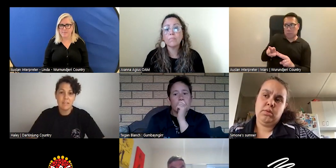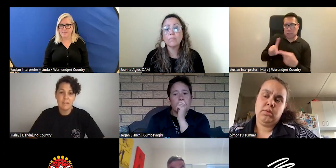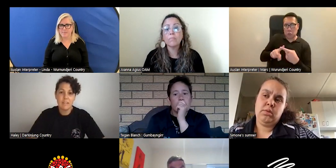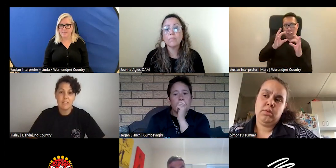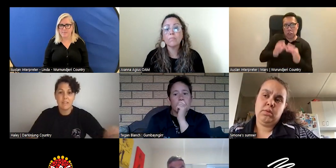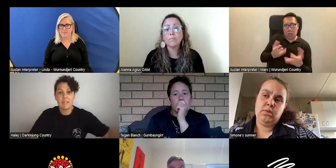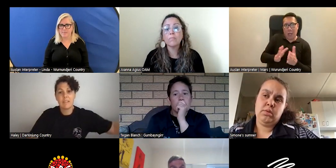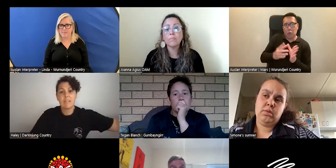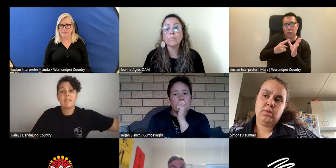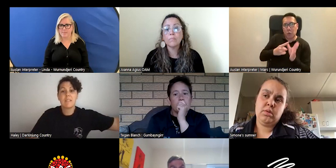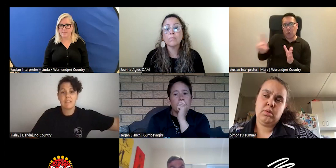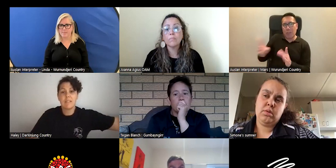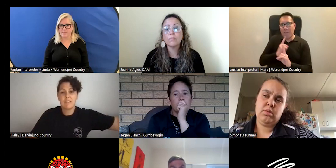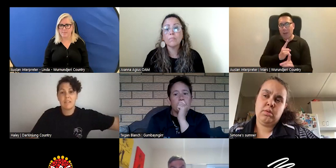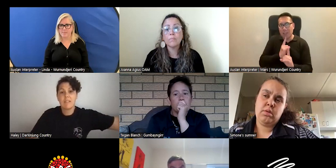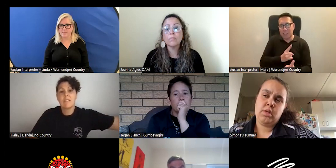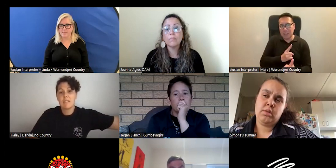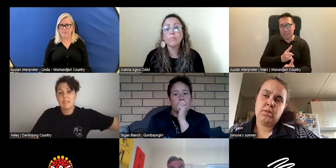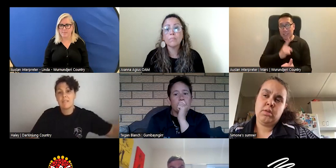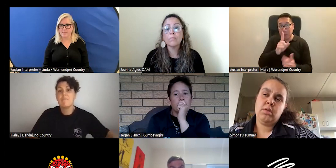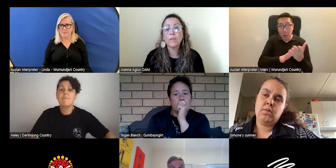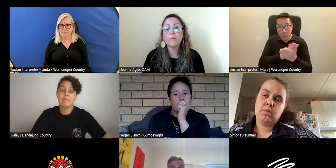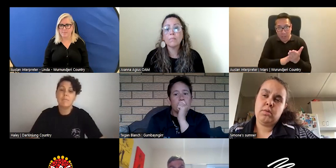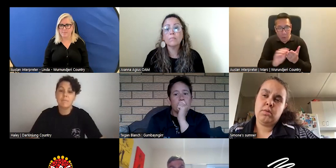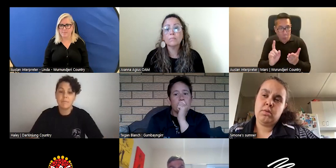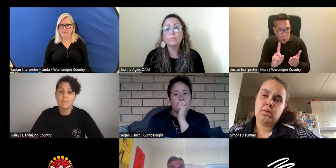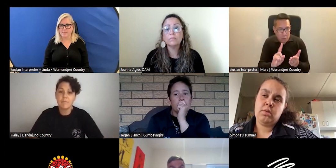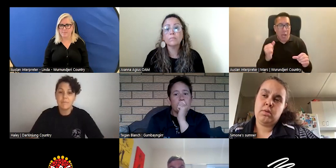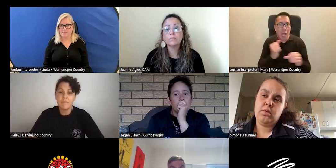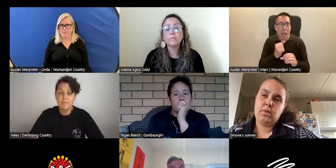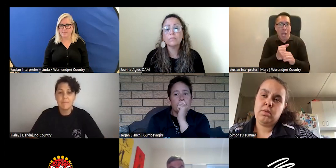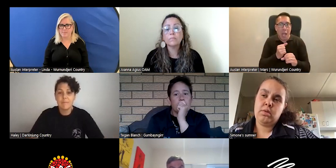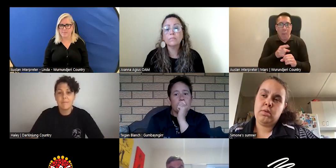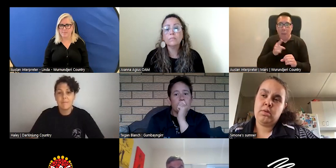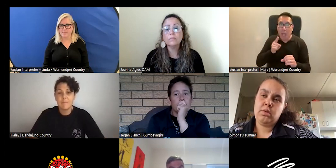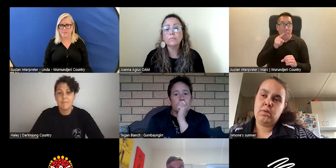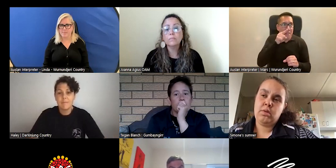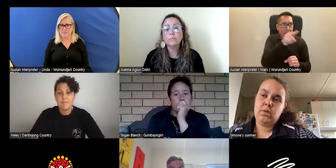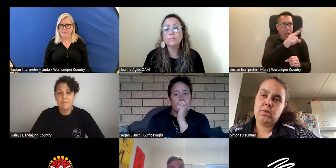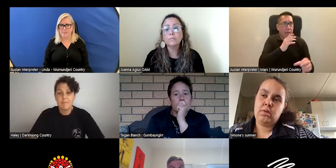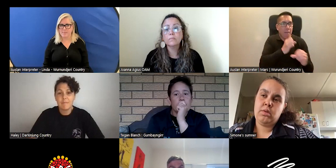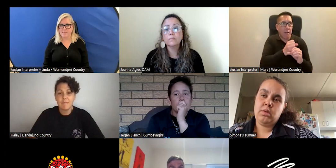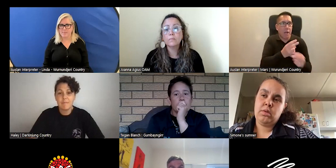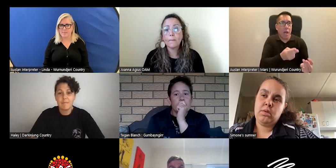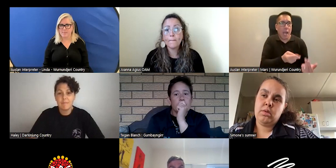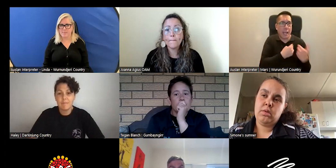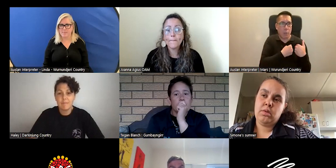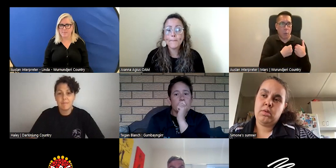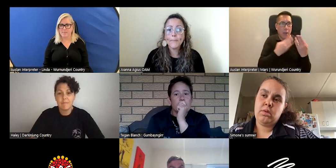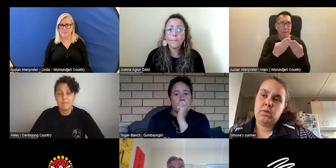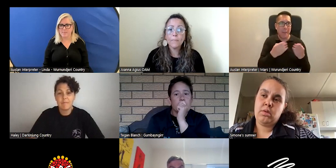that advice. But what it's doing is it's making them more publicly accountable and more